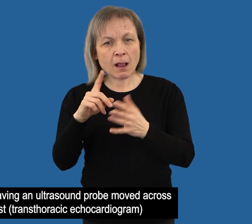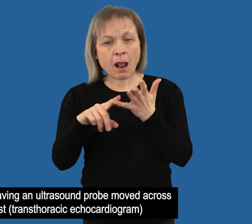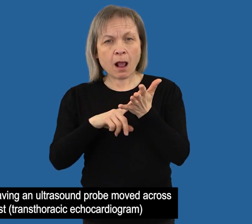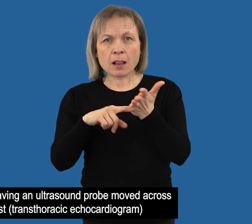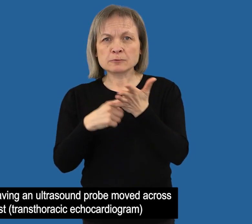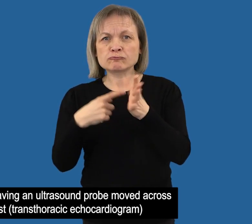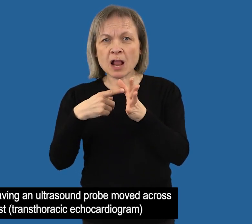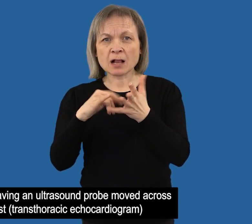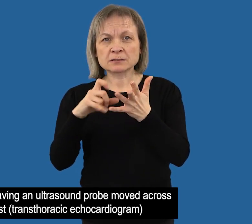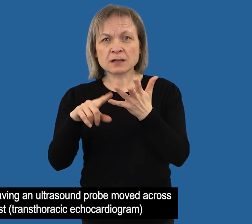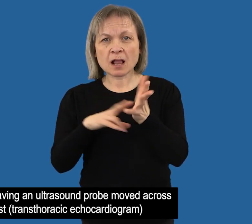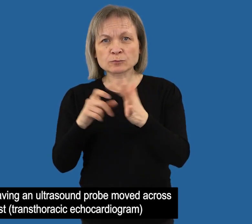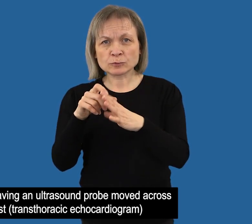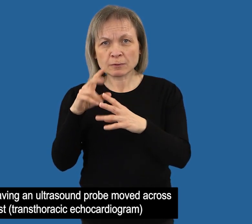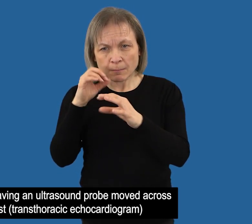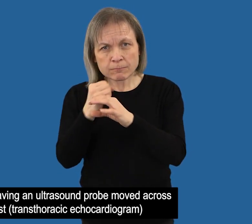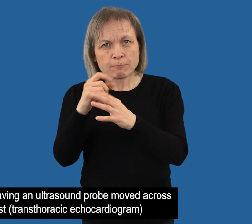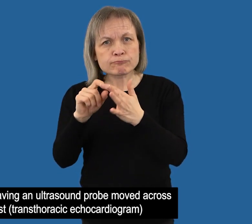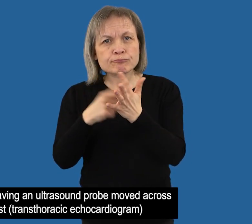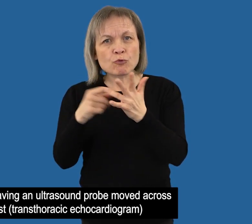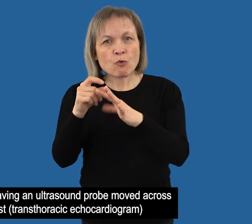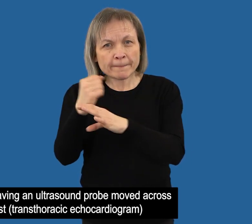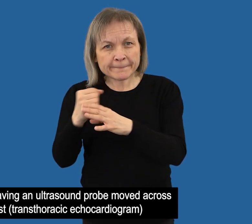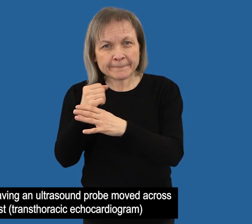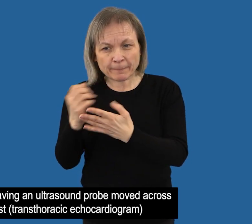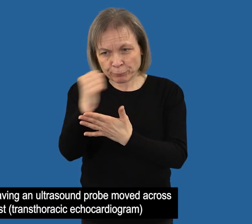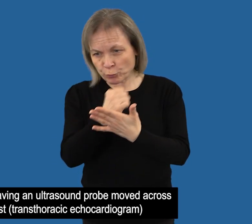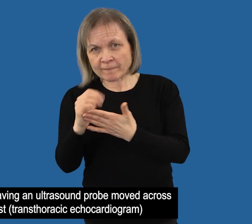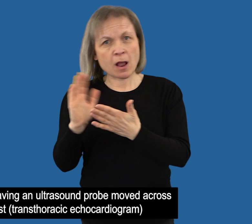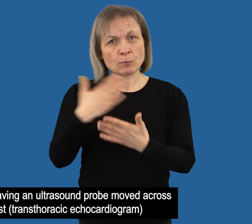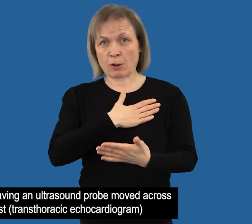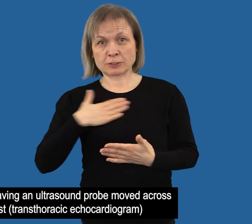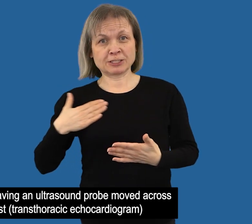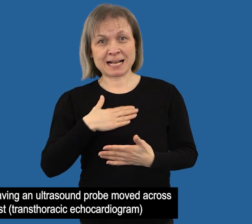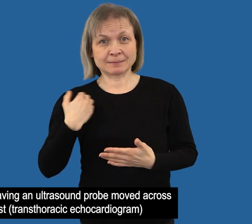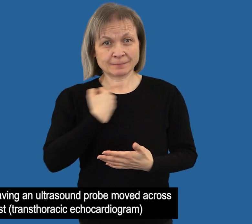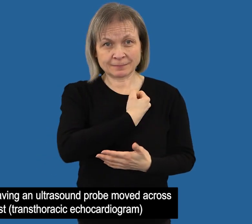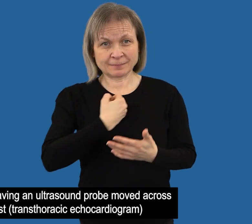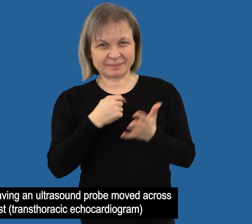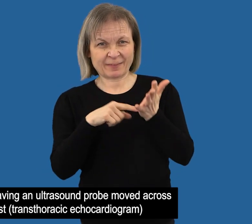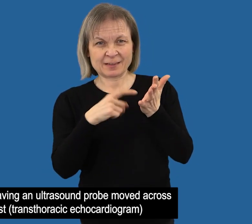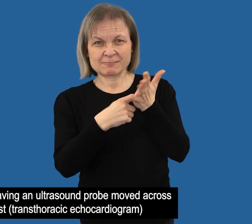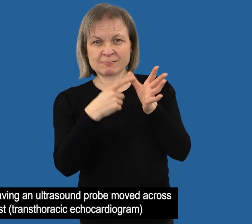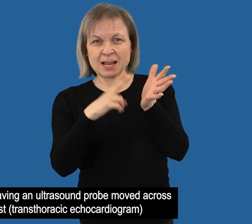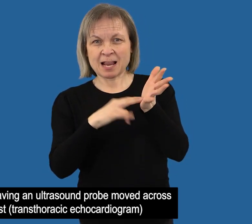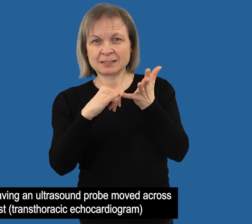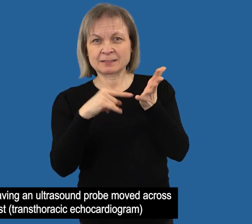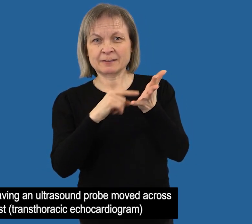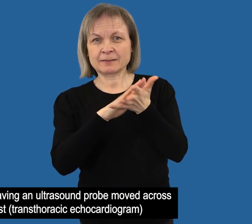This involves having an ultrasound probe moved across your chest, transthoracic echocardiogram.